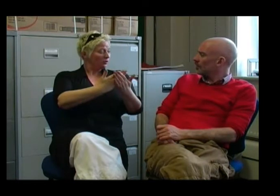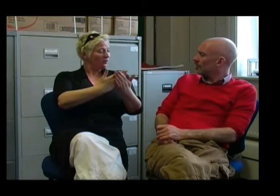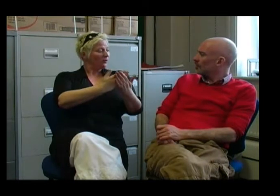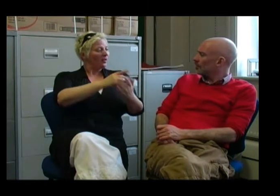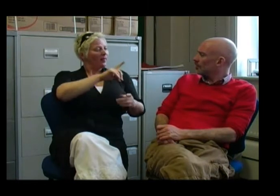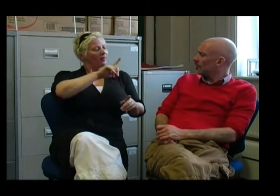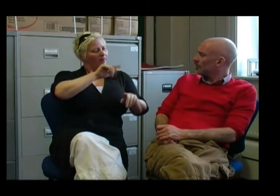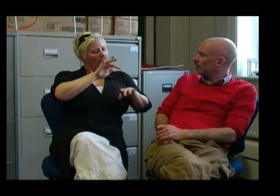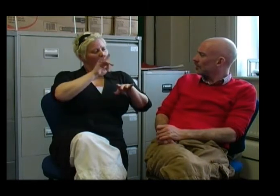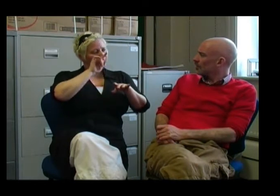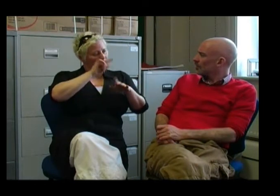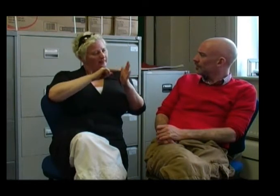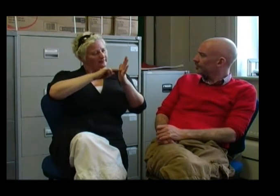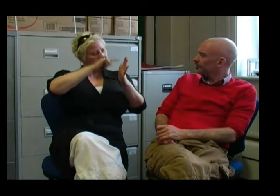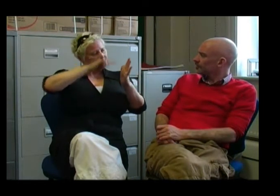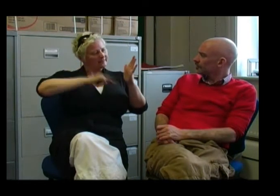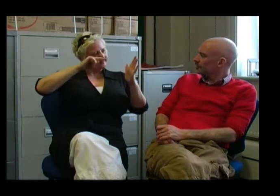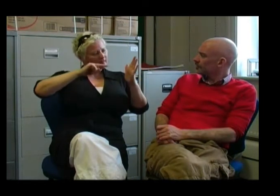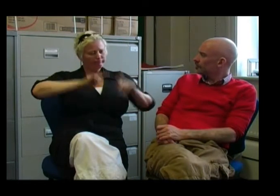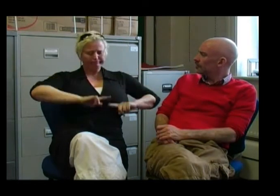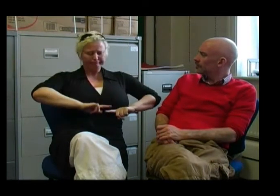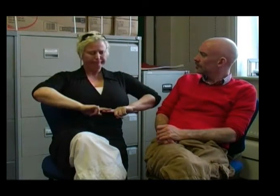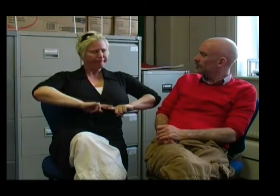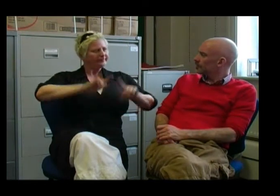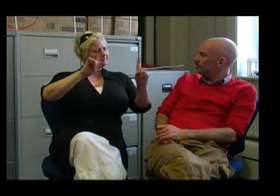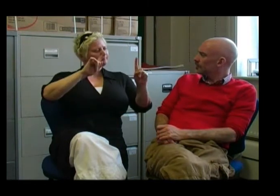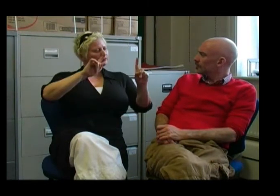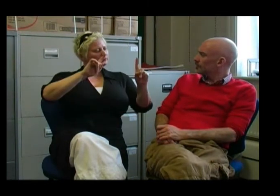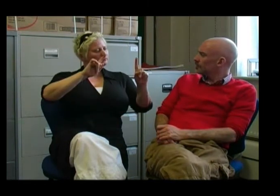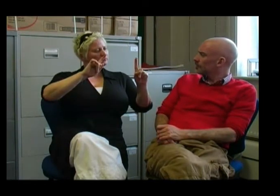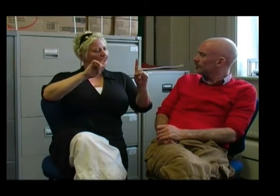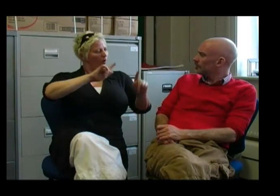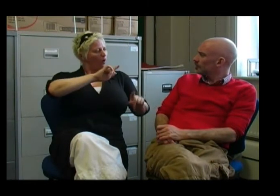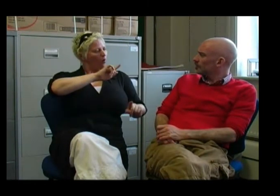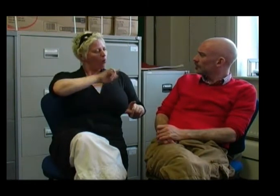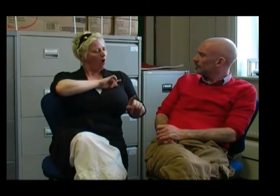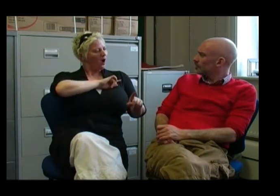And they shouldn't expect a direct translation. Static is very different.